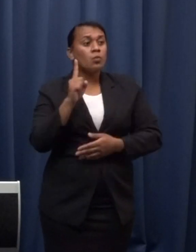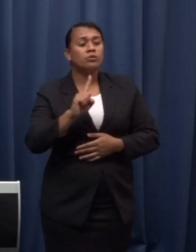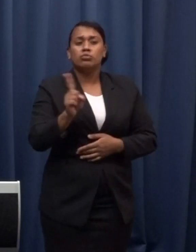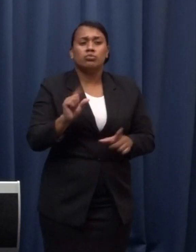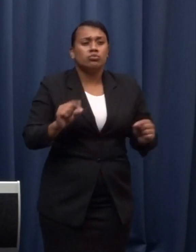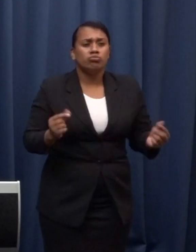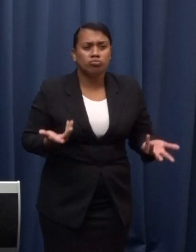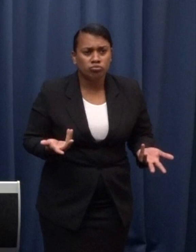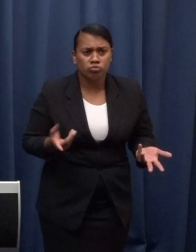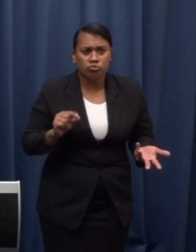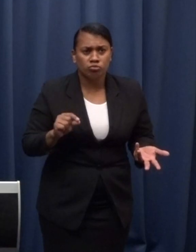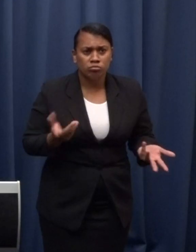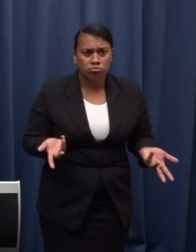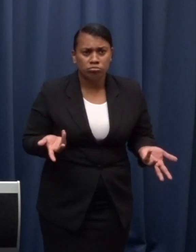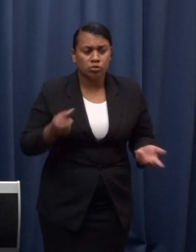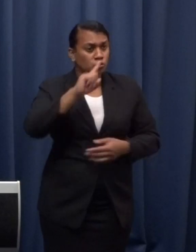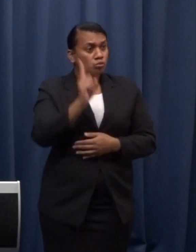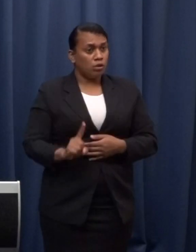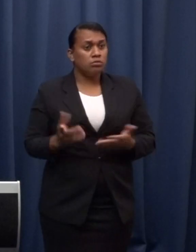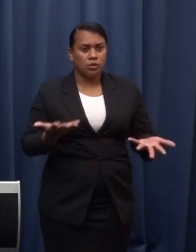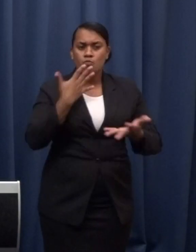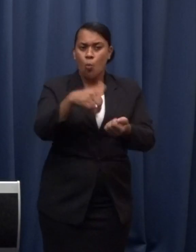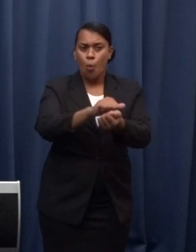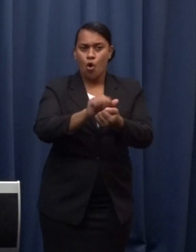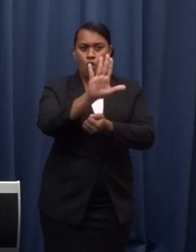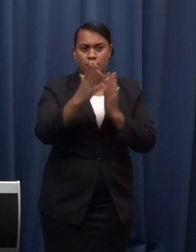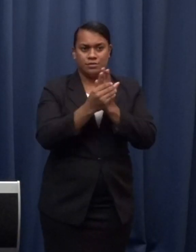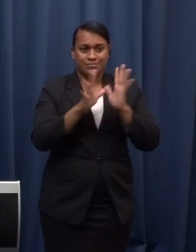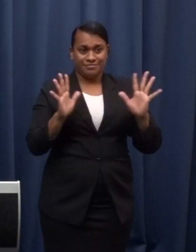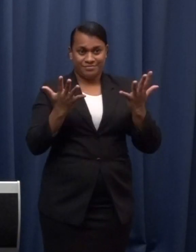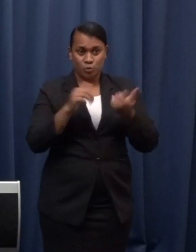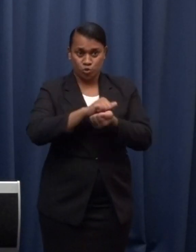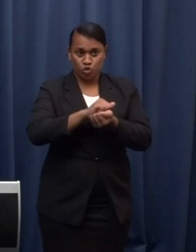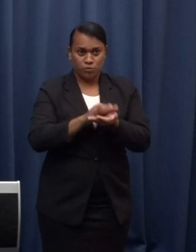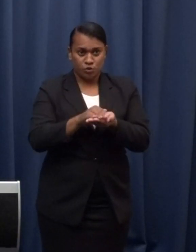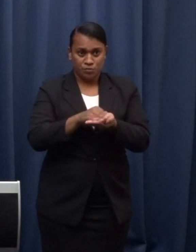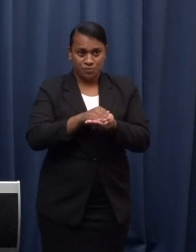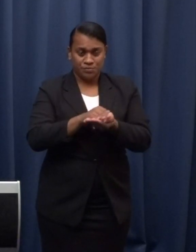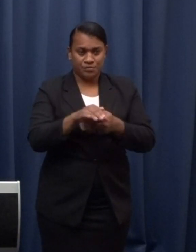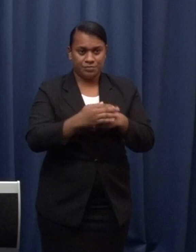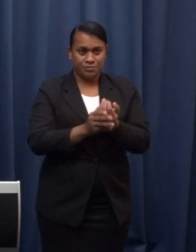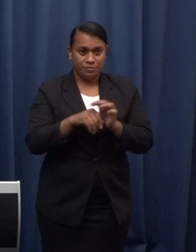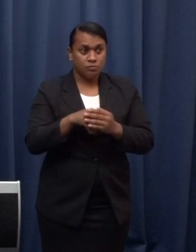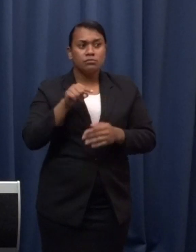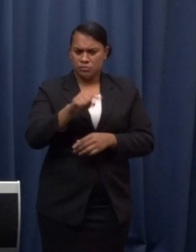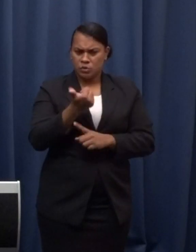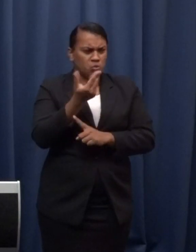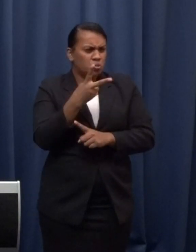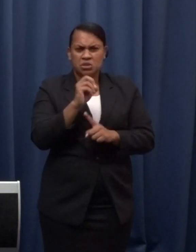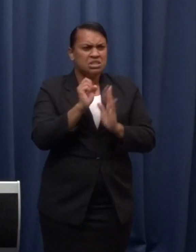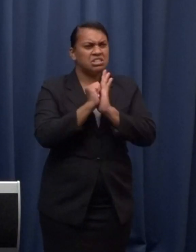nationwide response is to regularly wash your hands with soap and water. All it takes is 20 seconds of hand